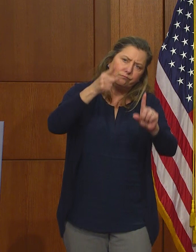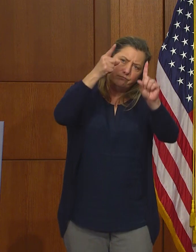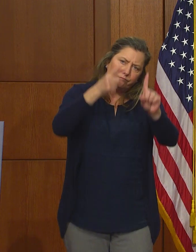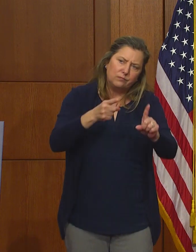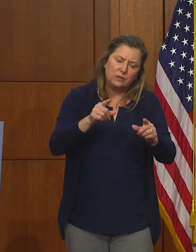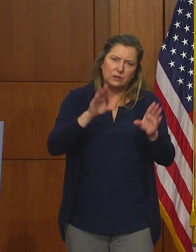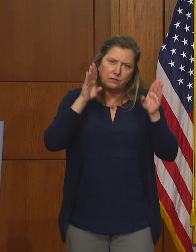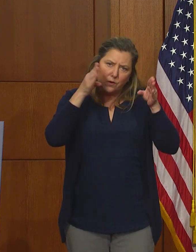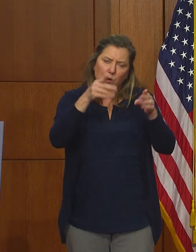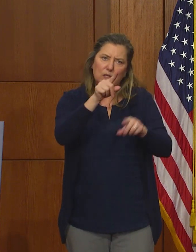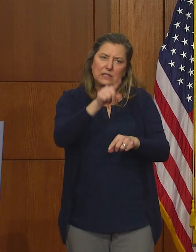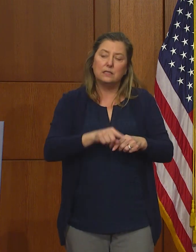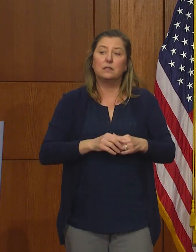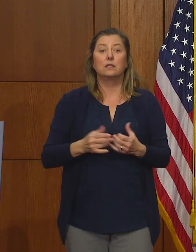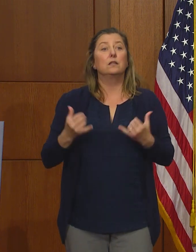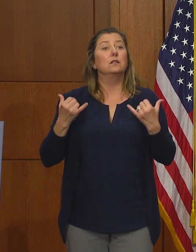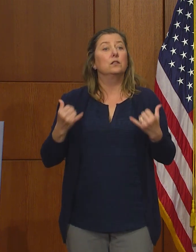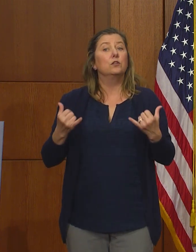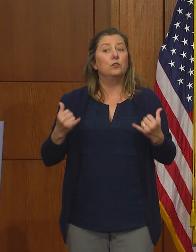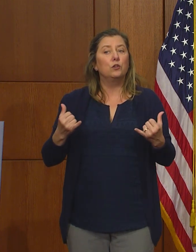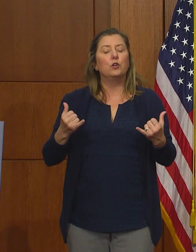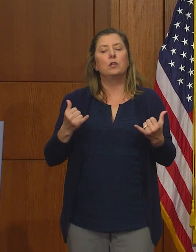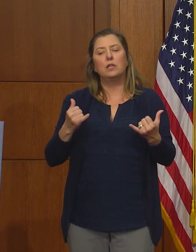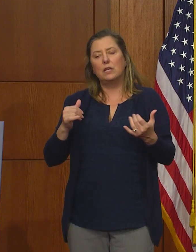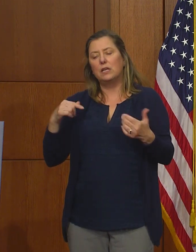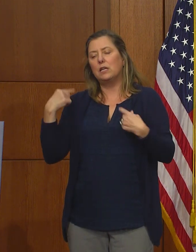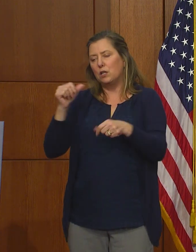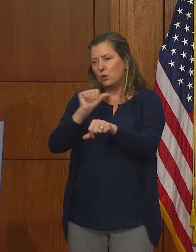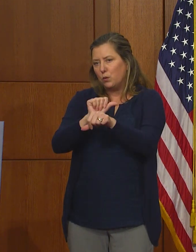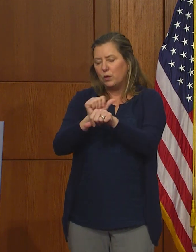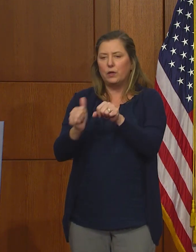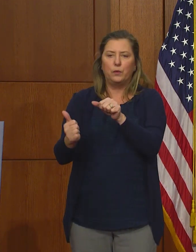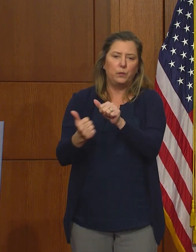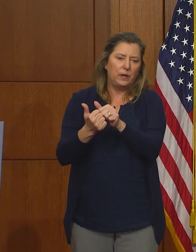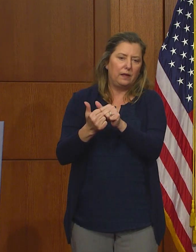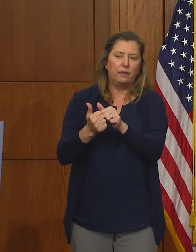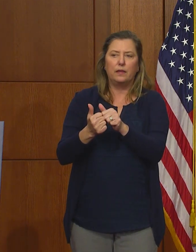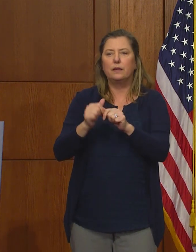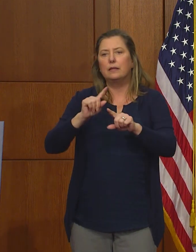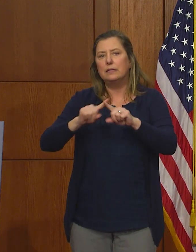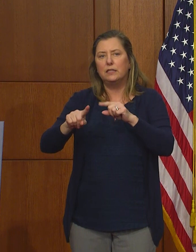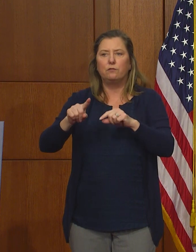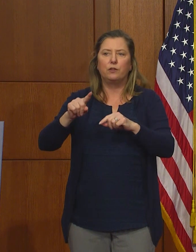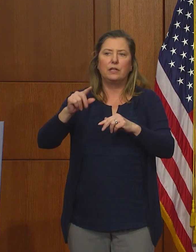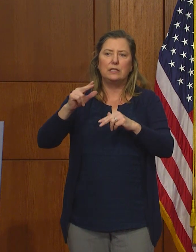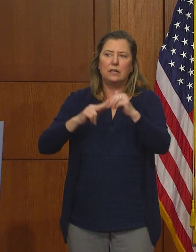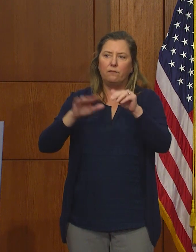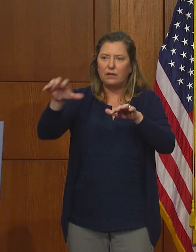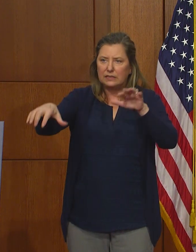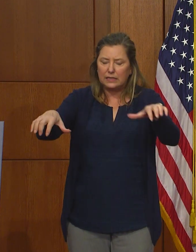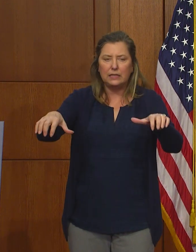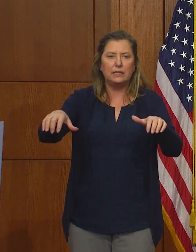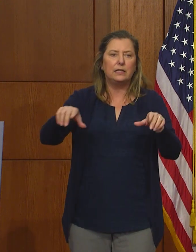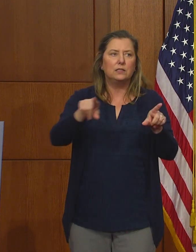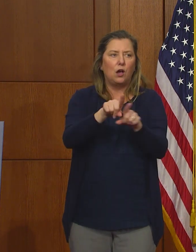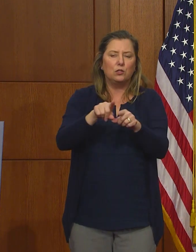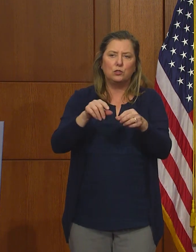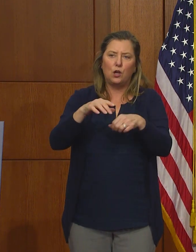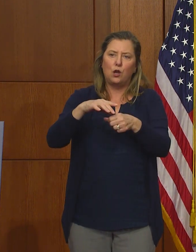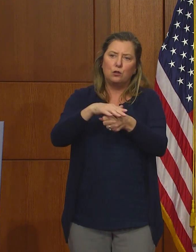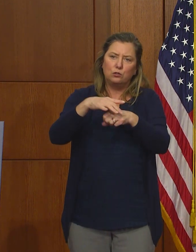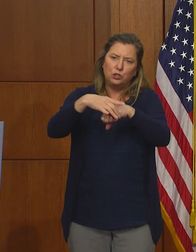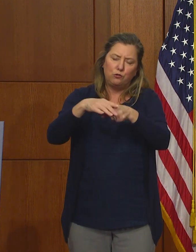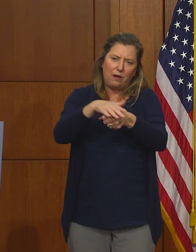they are focusing on. Currently, they have been collaborating with facilities as well as localities to do some